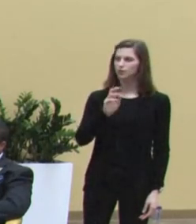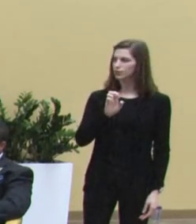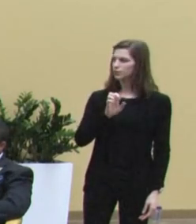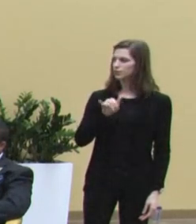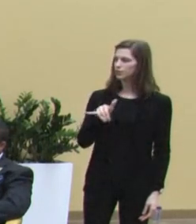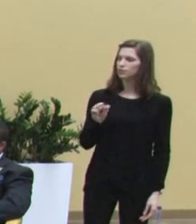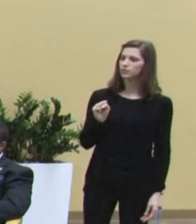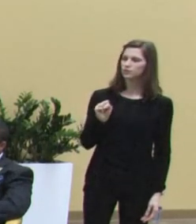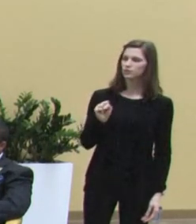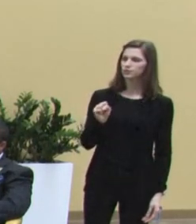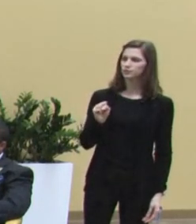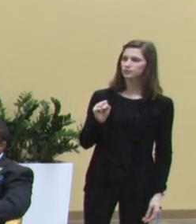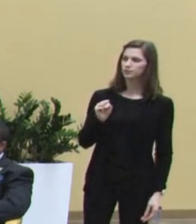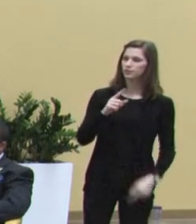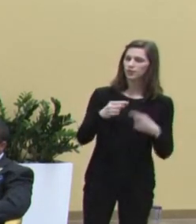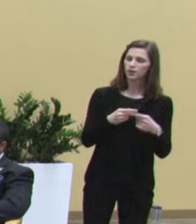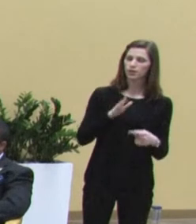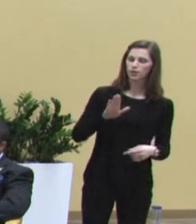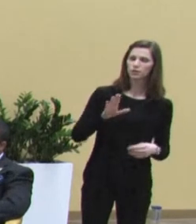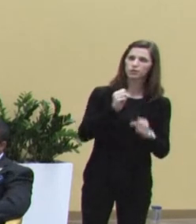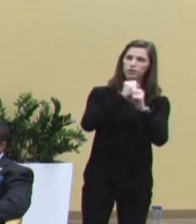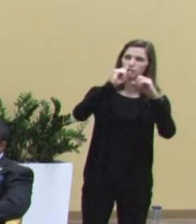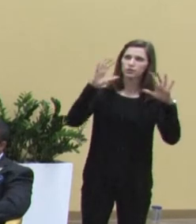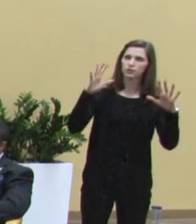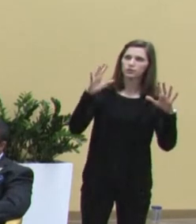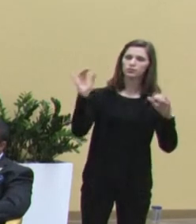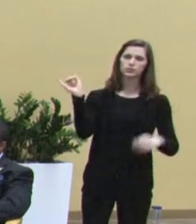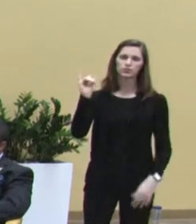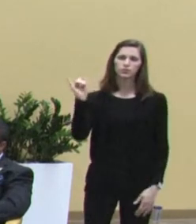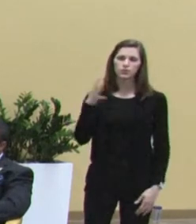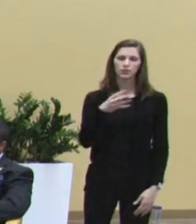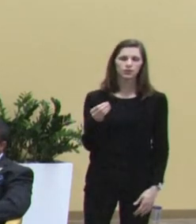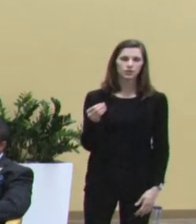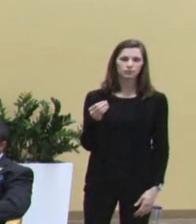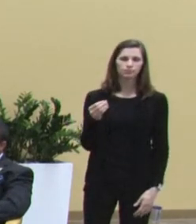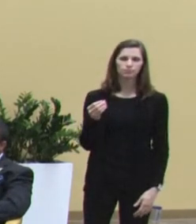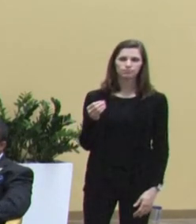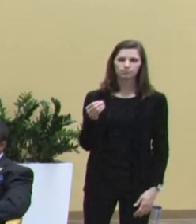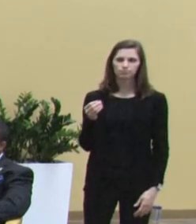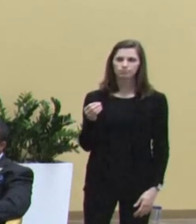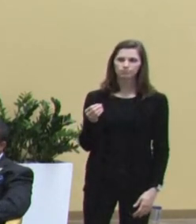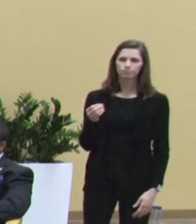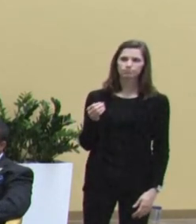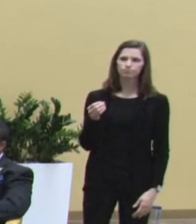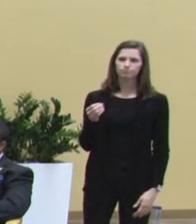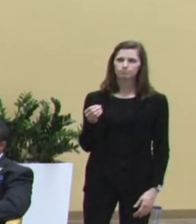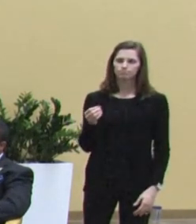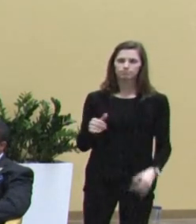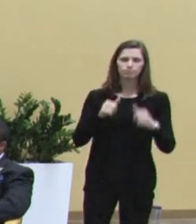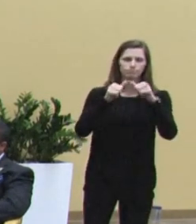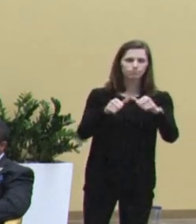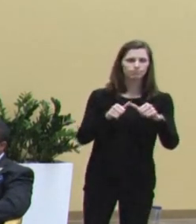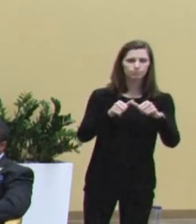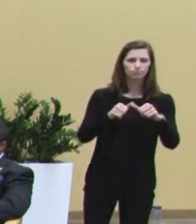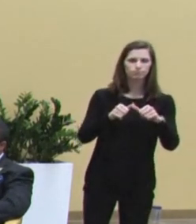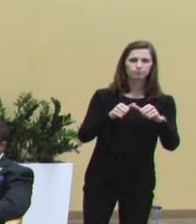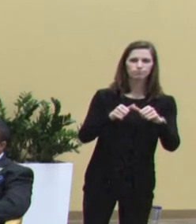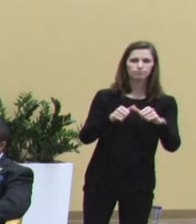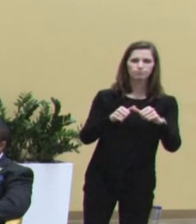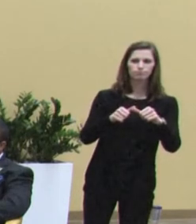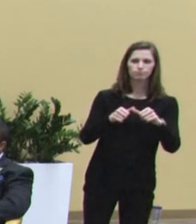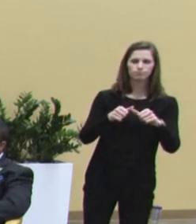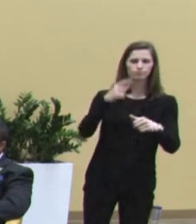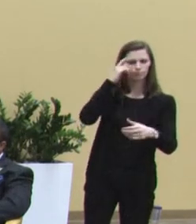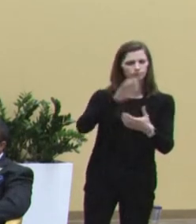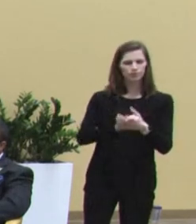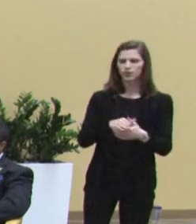of the insurance and the sit-in type of mentality that he had? What would he say to us, Charlie? I